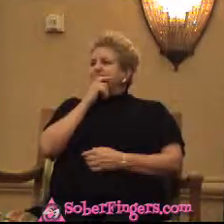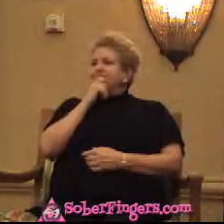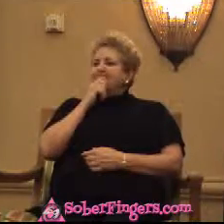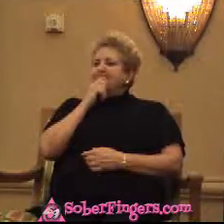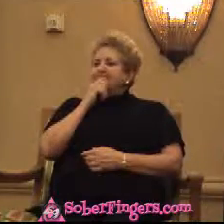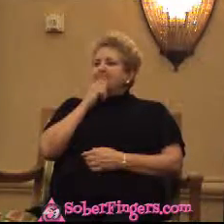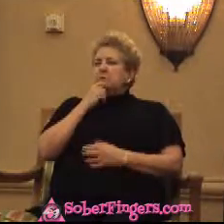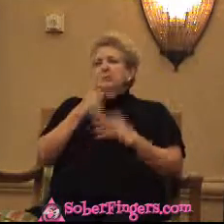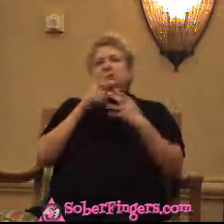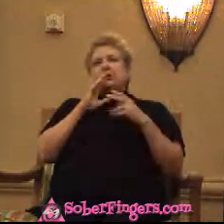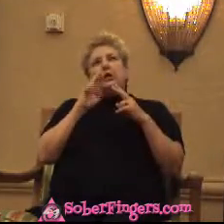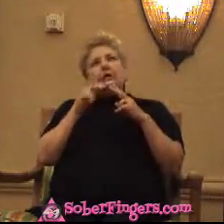that,